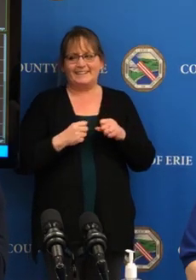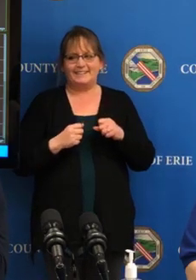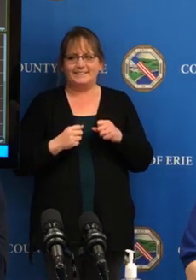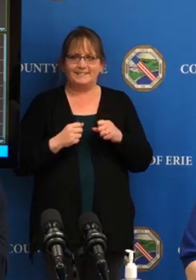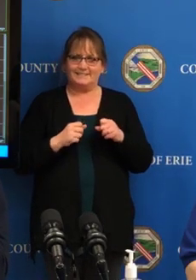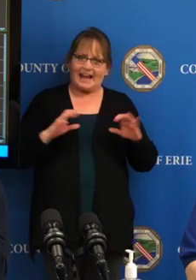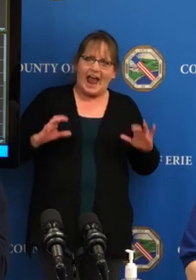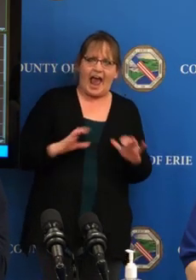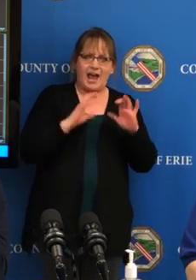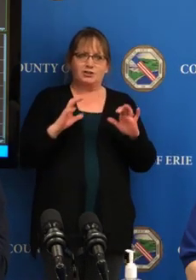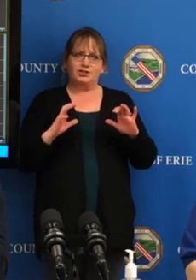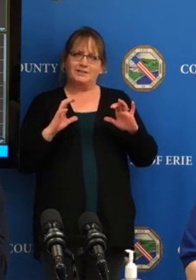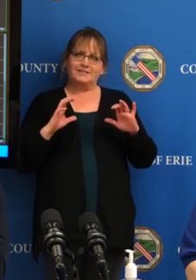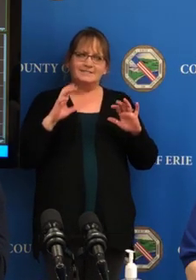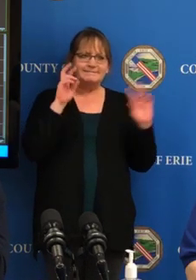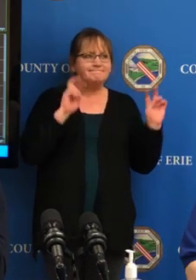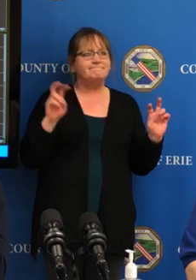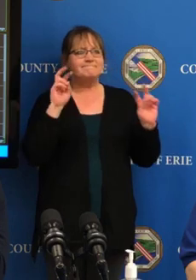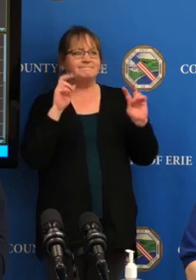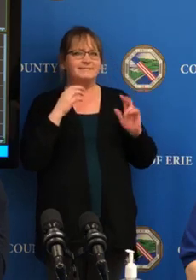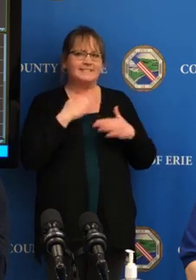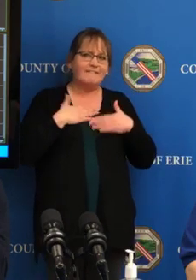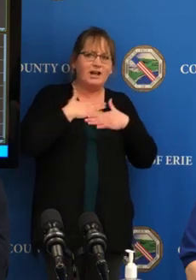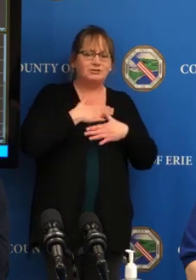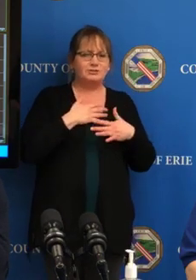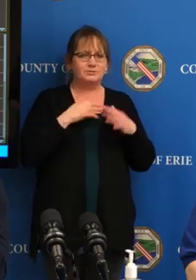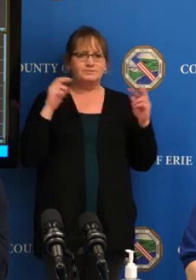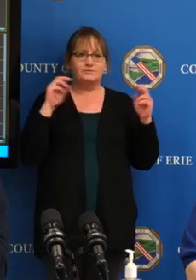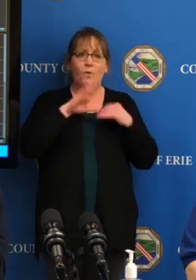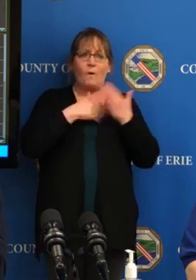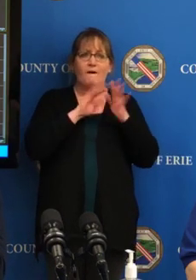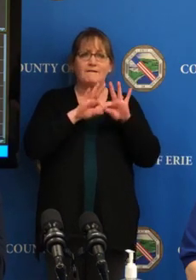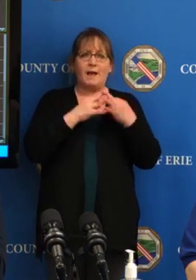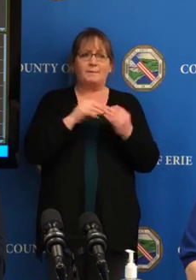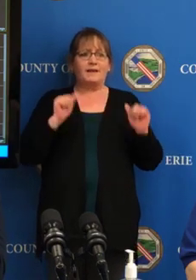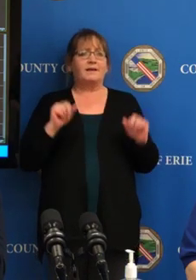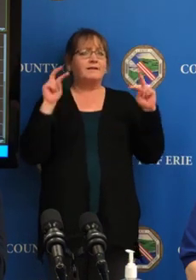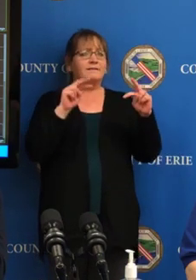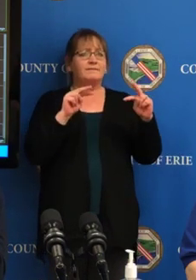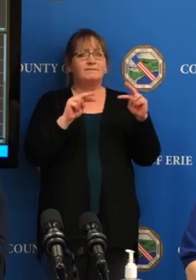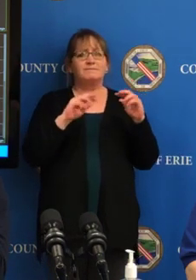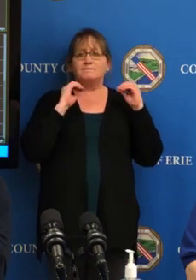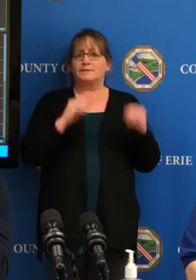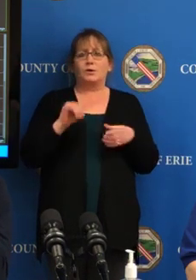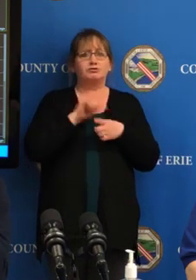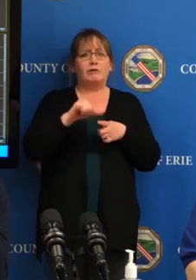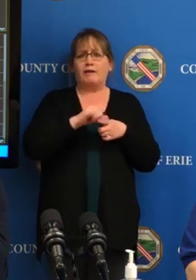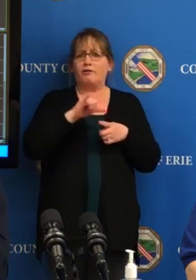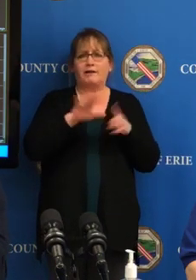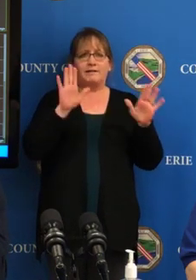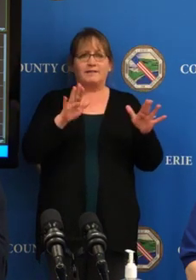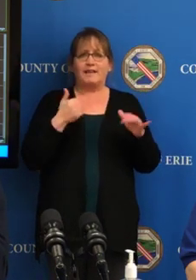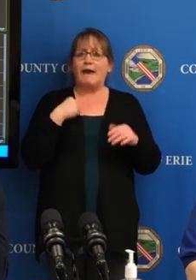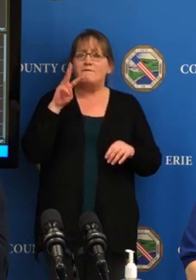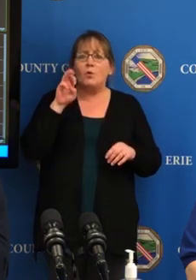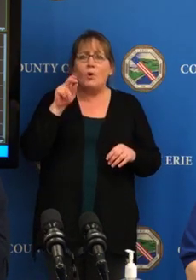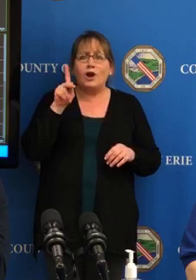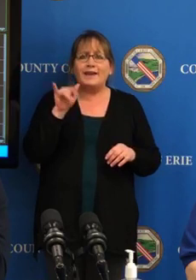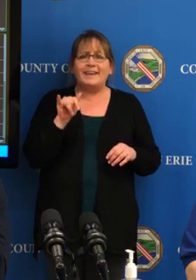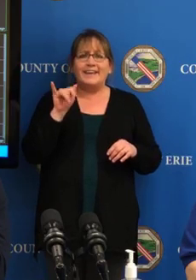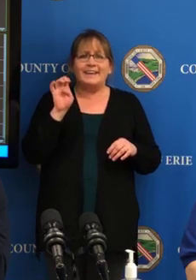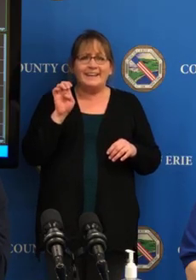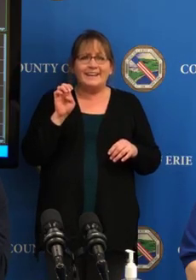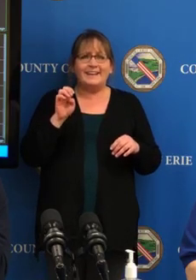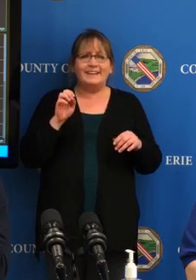some action, adventure, you can watch it with the whole family. You don't have to worry about a bad word or anything like that. It's even got a Wookiee in it. I'd go with